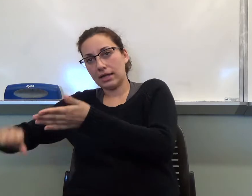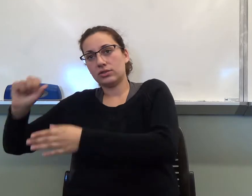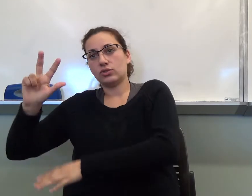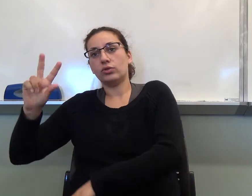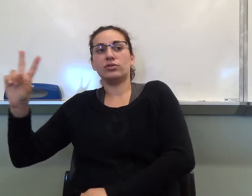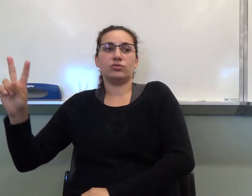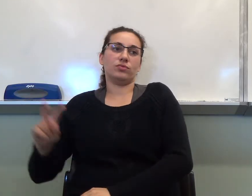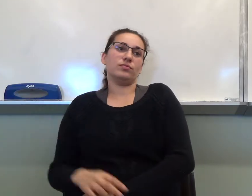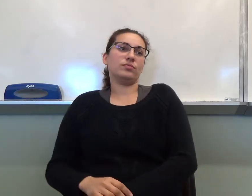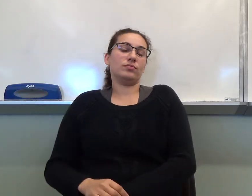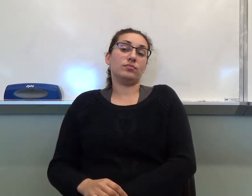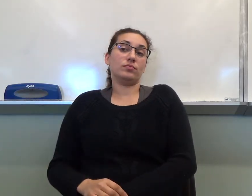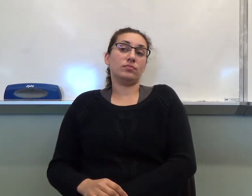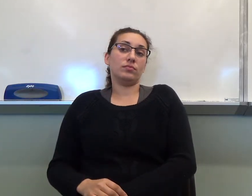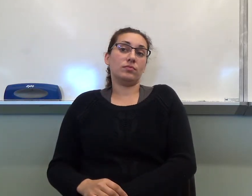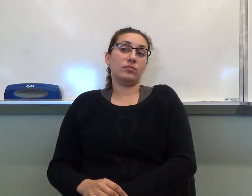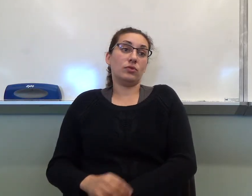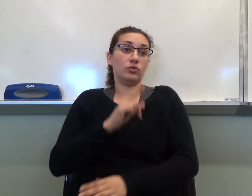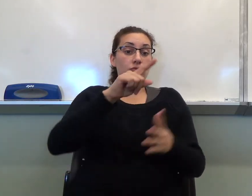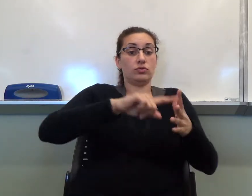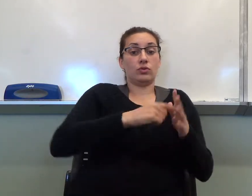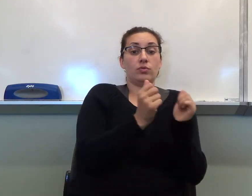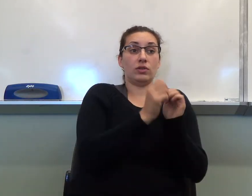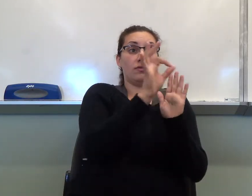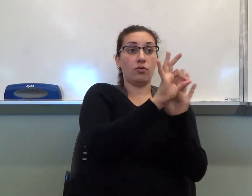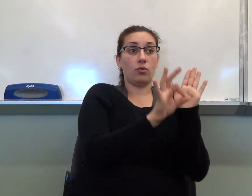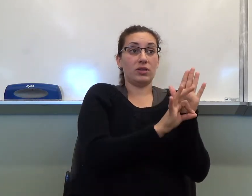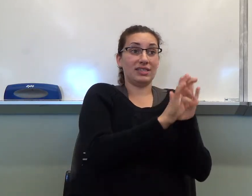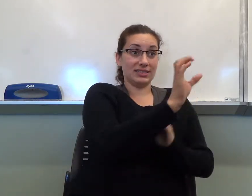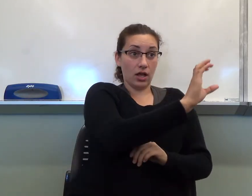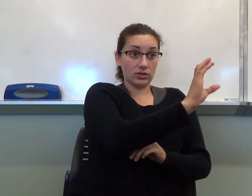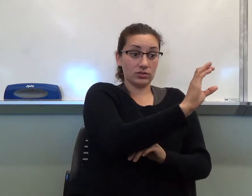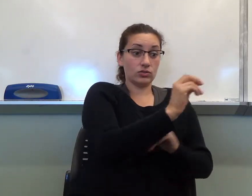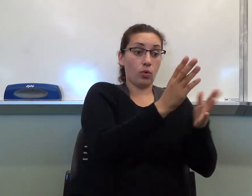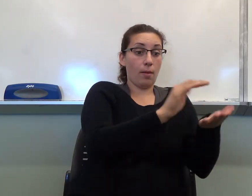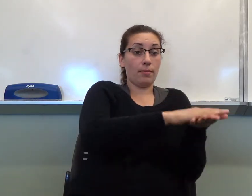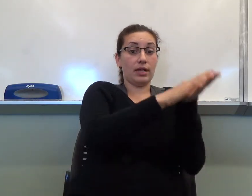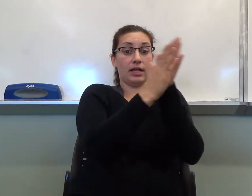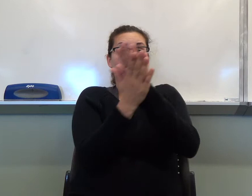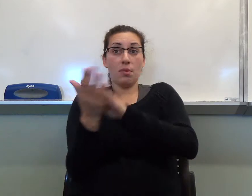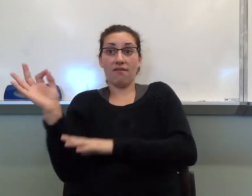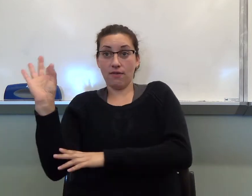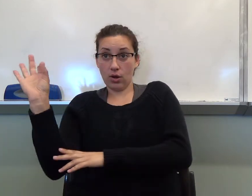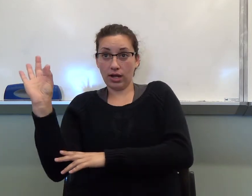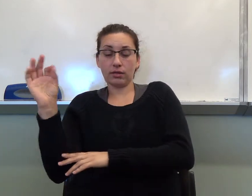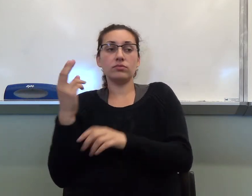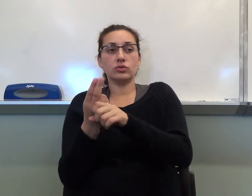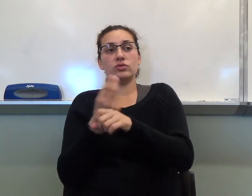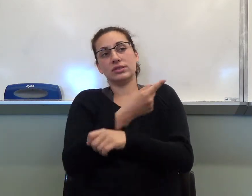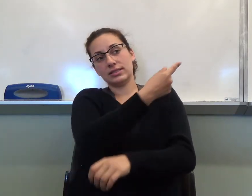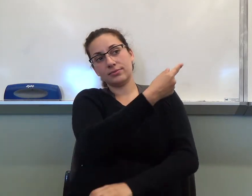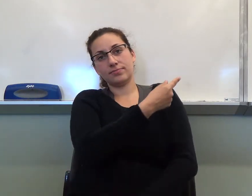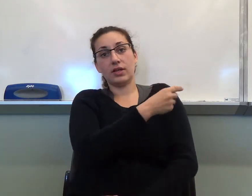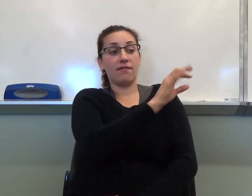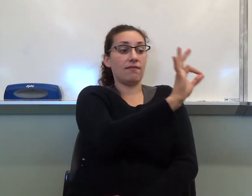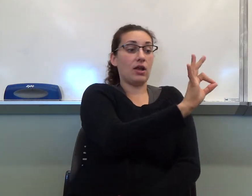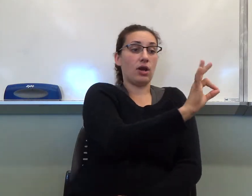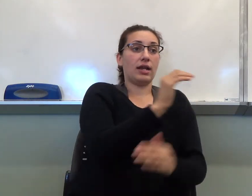So if you start off with a formula in Celsius and you want Fahrenheit, this would be the one to use, because Fahrenheit is equal to that. And you just